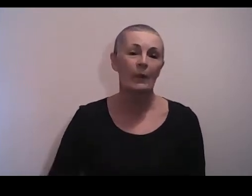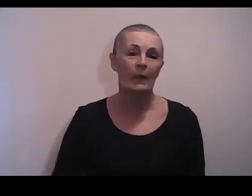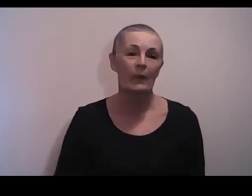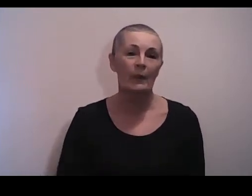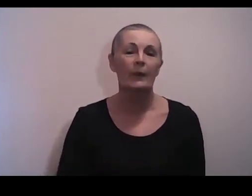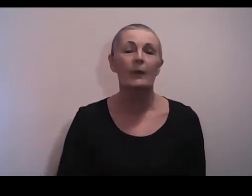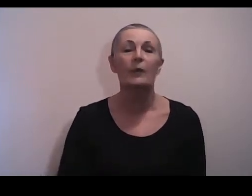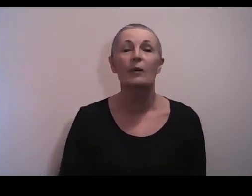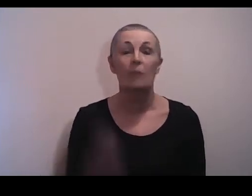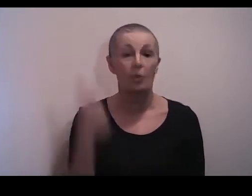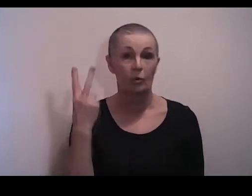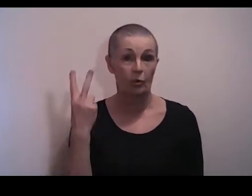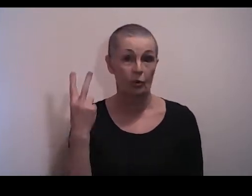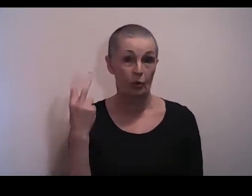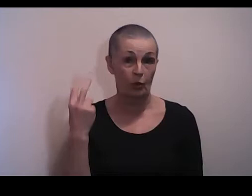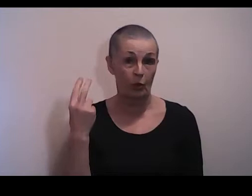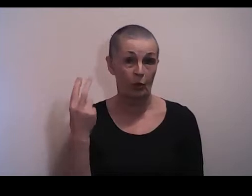I'll do a couple more.